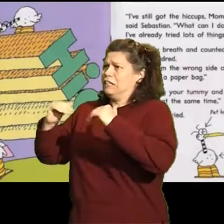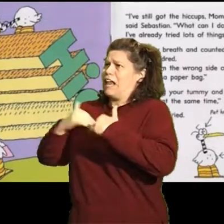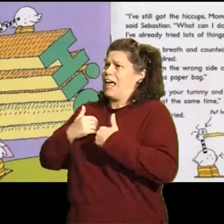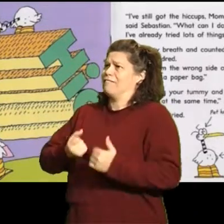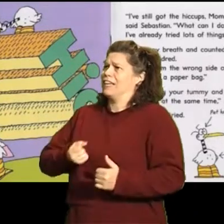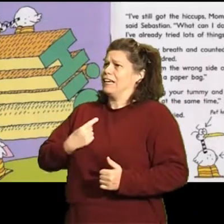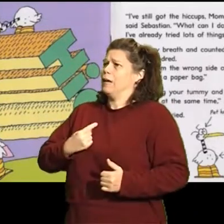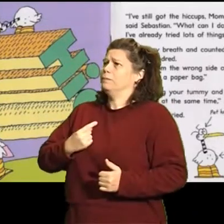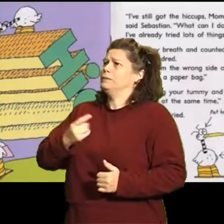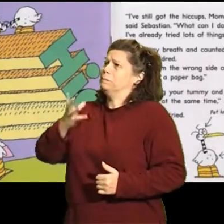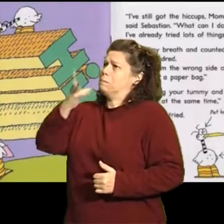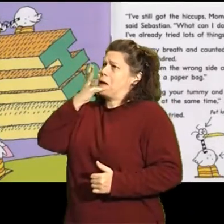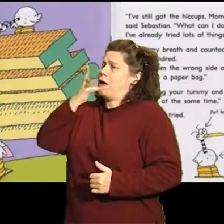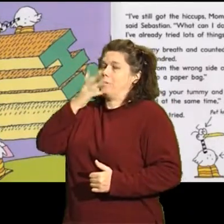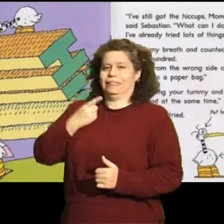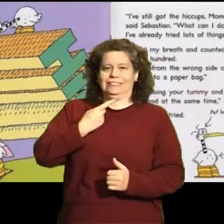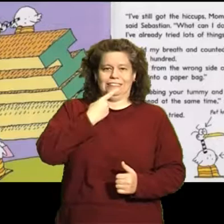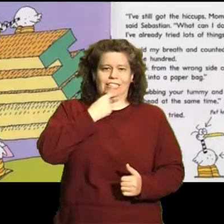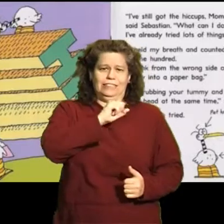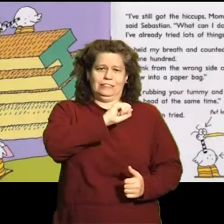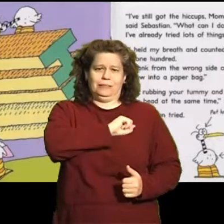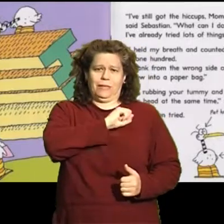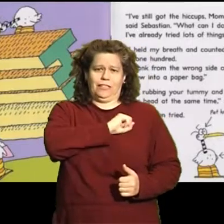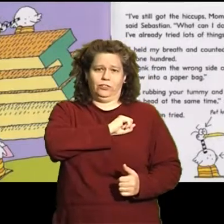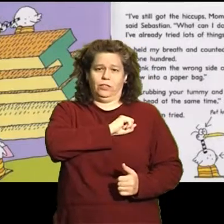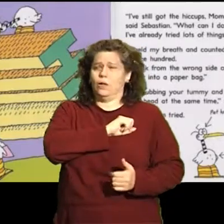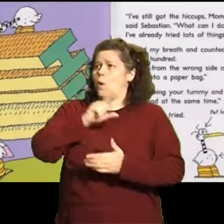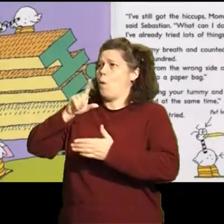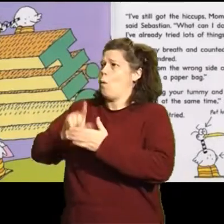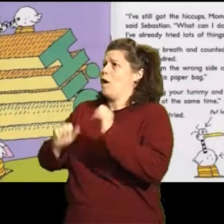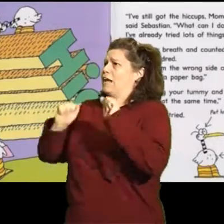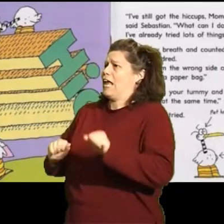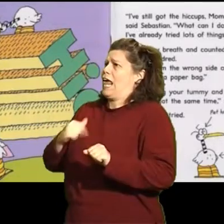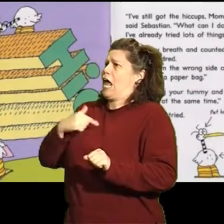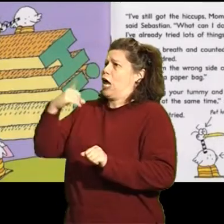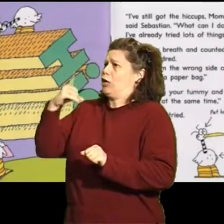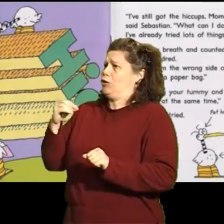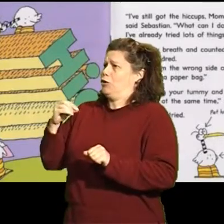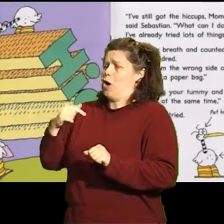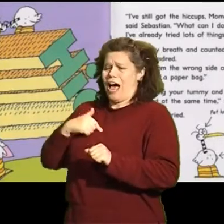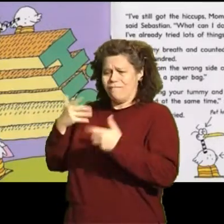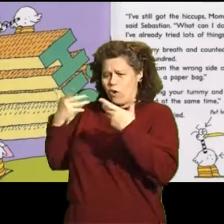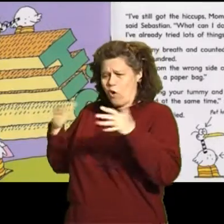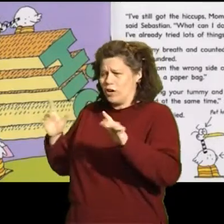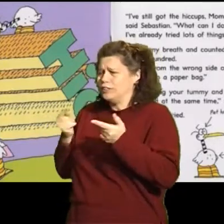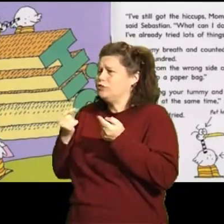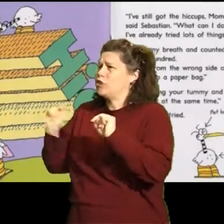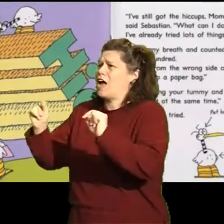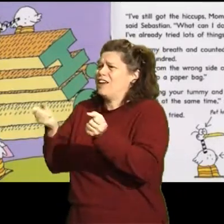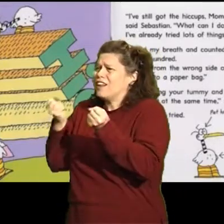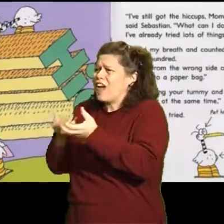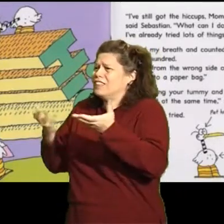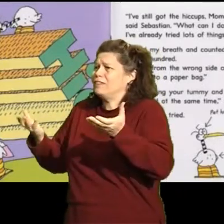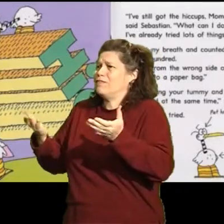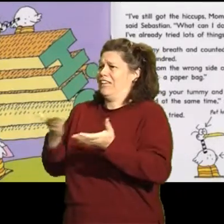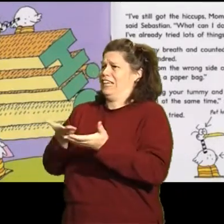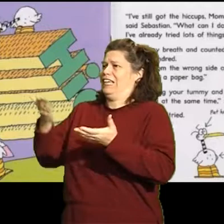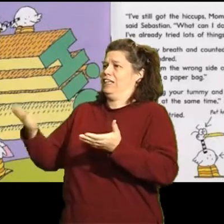"I've still got the hiccups, Mom," said Sebastian. "What can I do? I've already tried lots